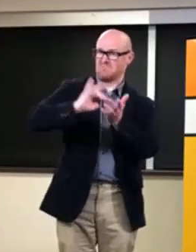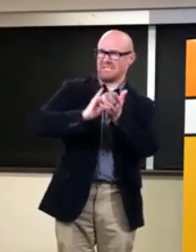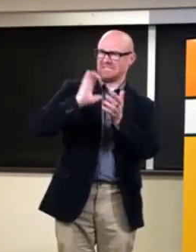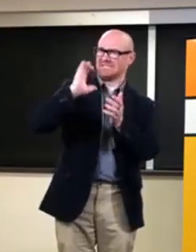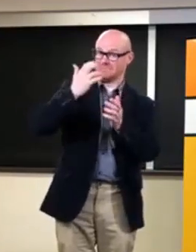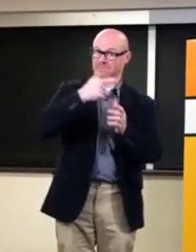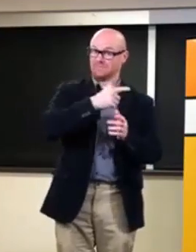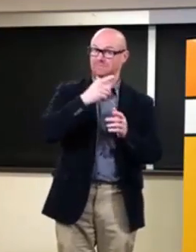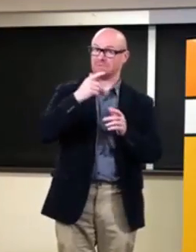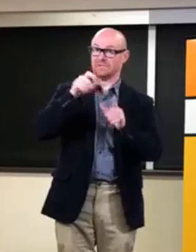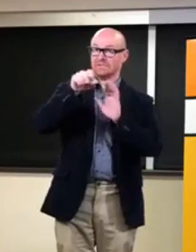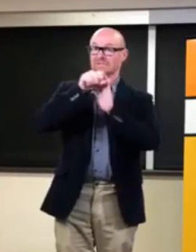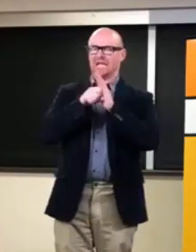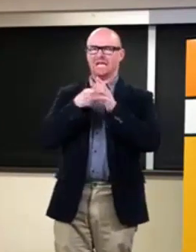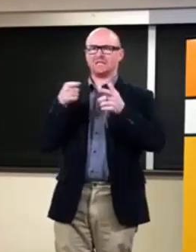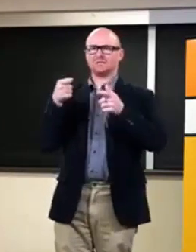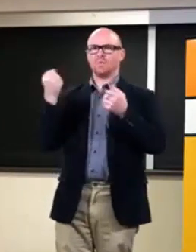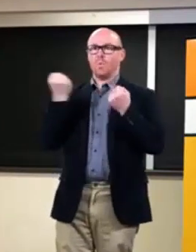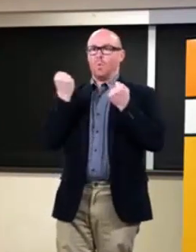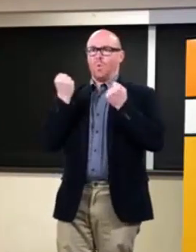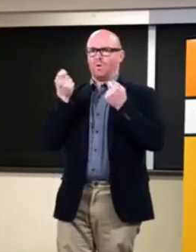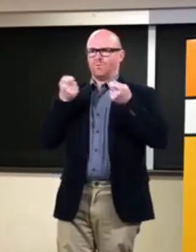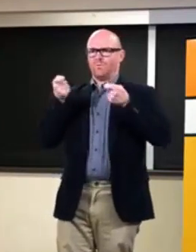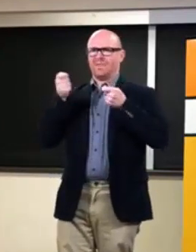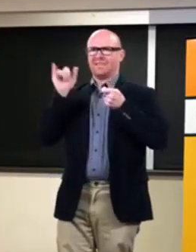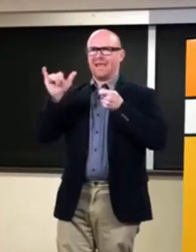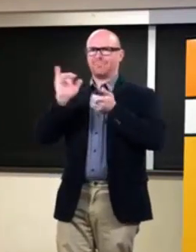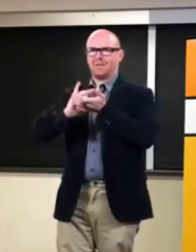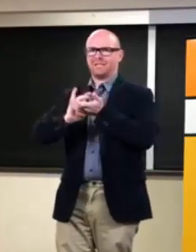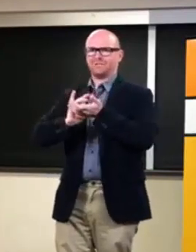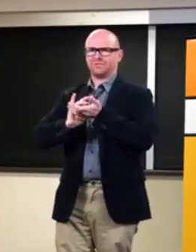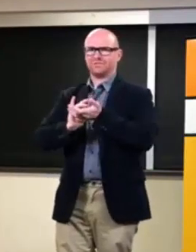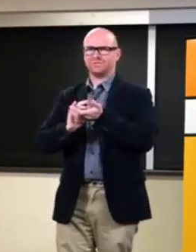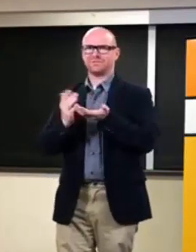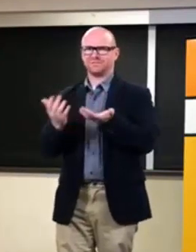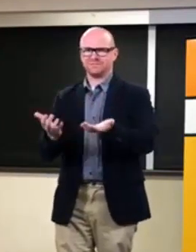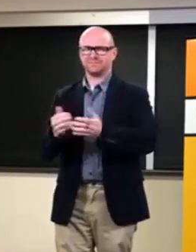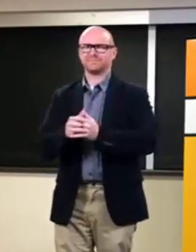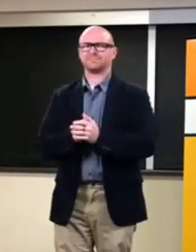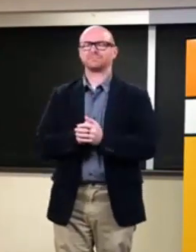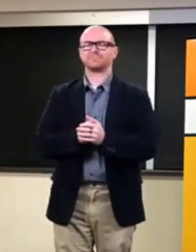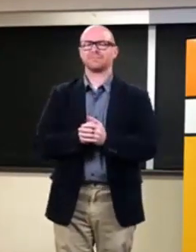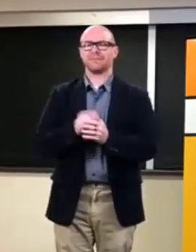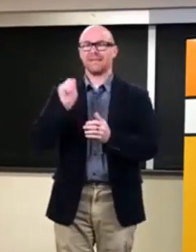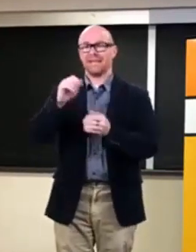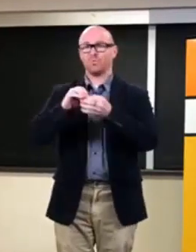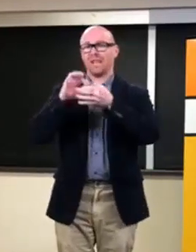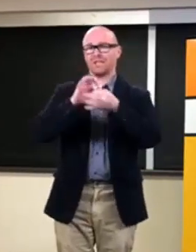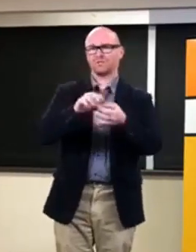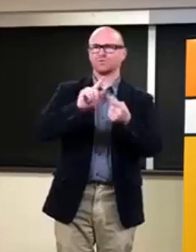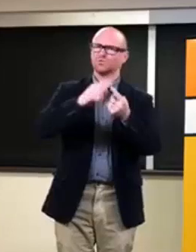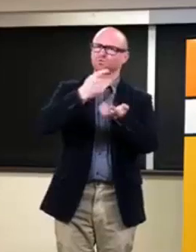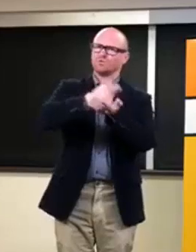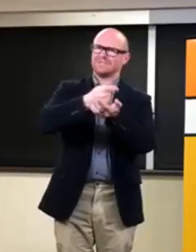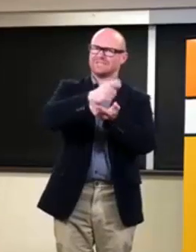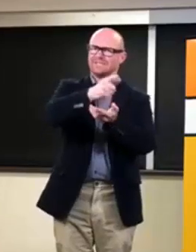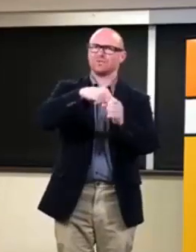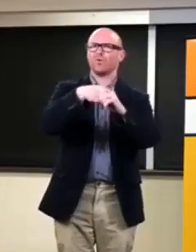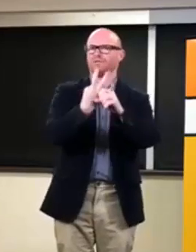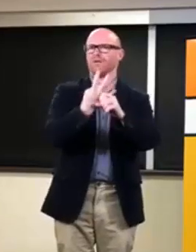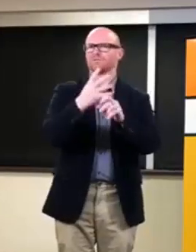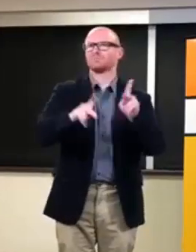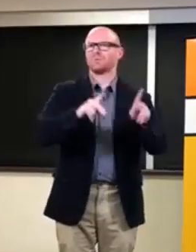the state was controlling distribution of that drug. Sure. So the question is about hydroxychloroquine with relation to treatment of COVID-19